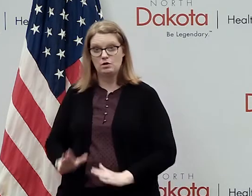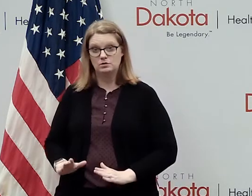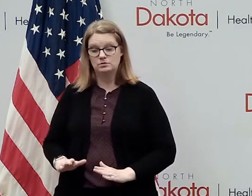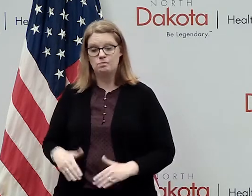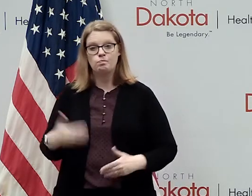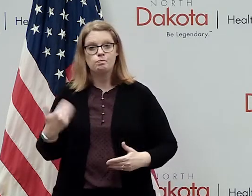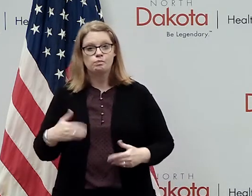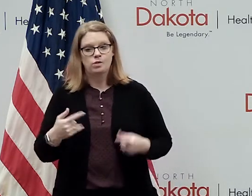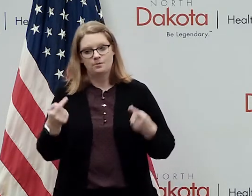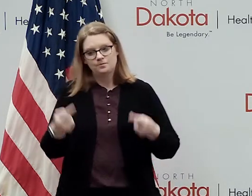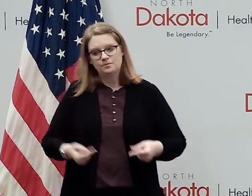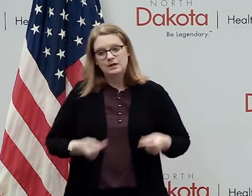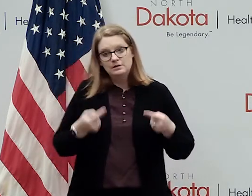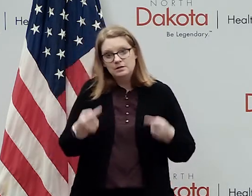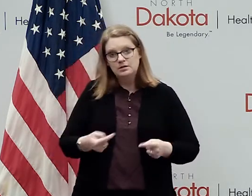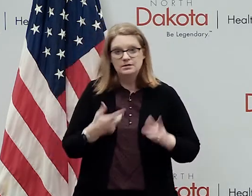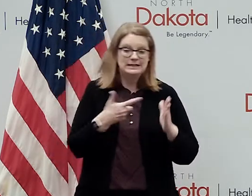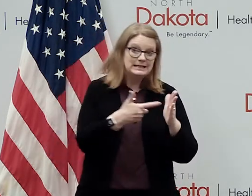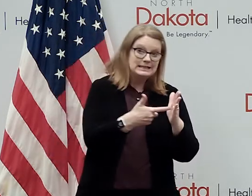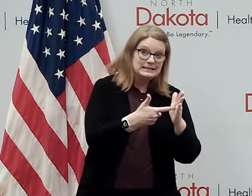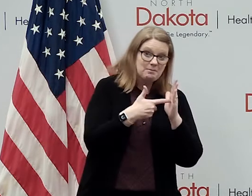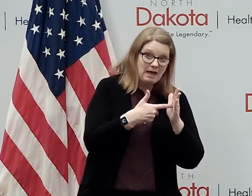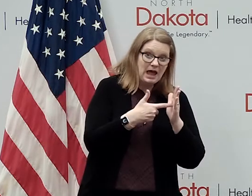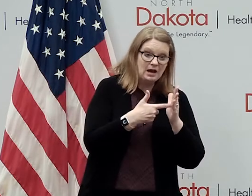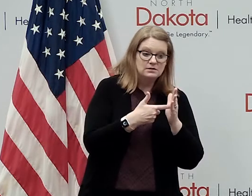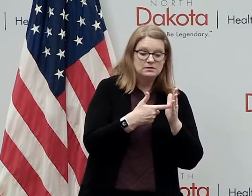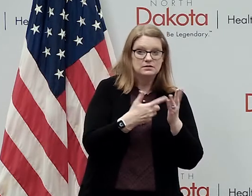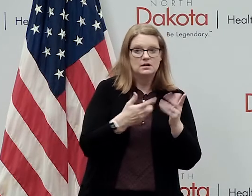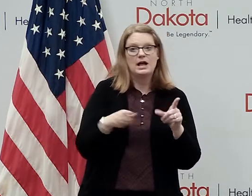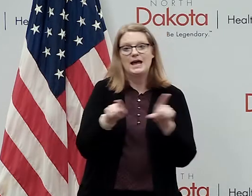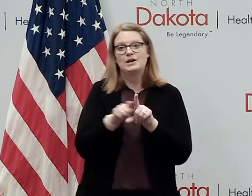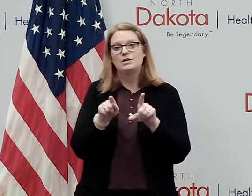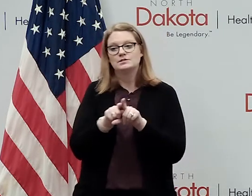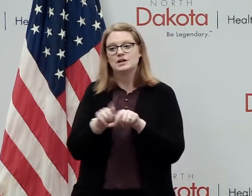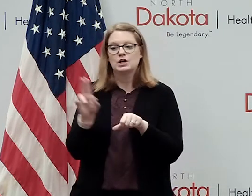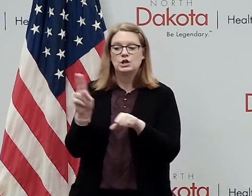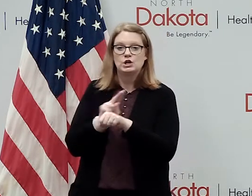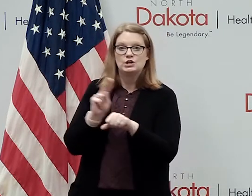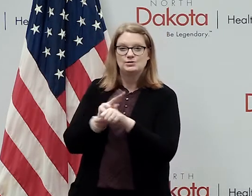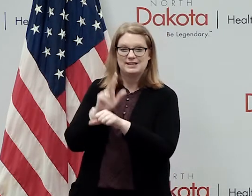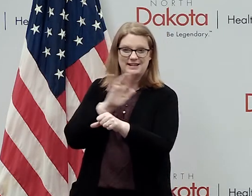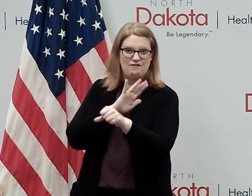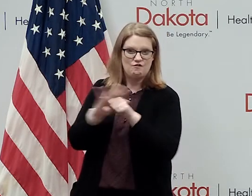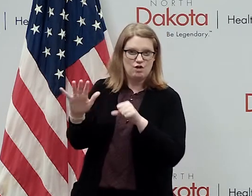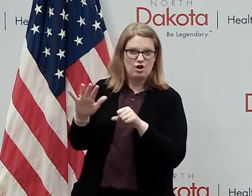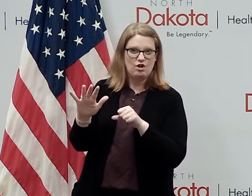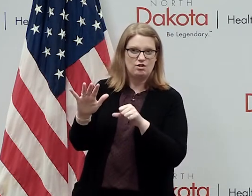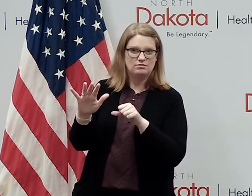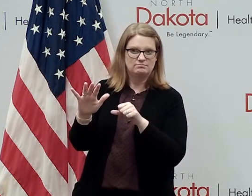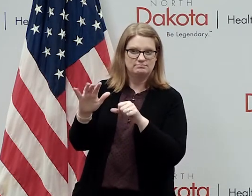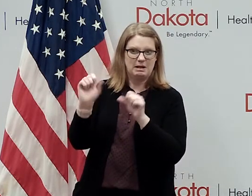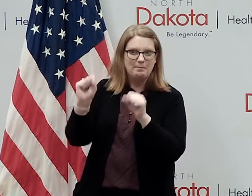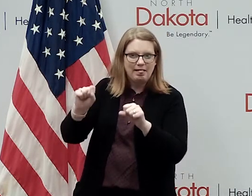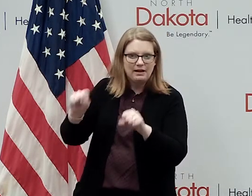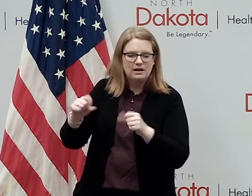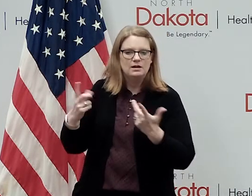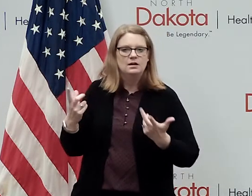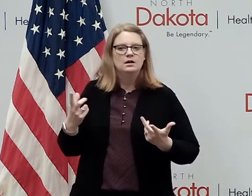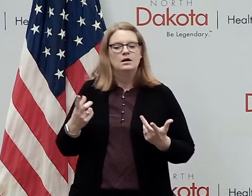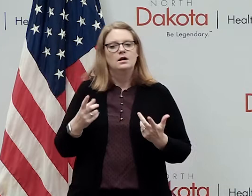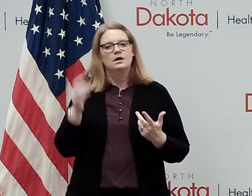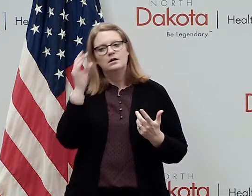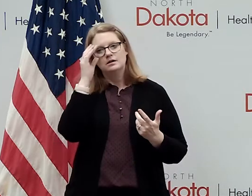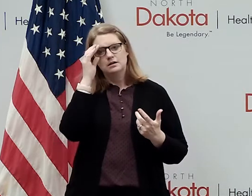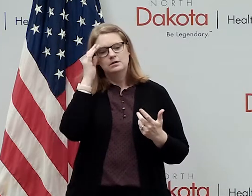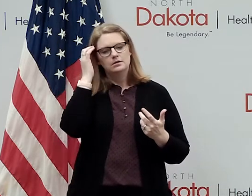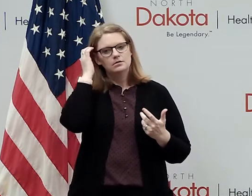continues to be both generating demand, and then utilizing that full capacity. One of the ways that we've tried to do this is we